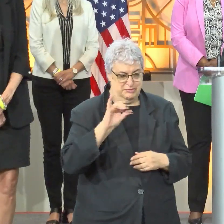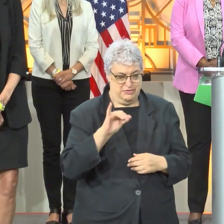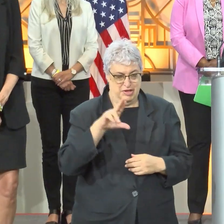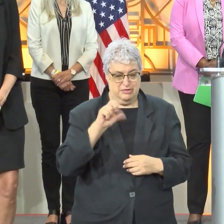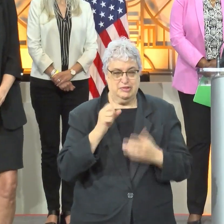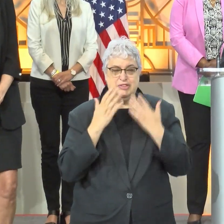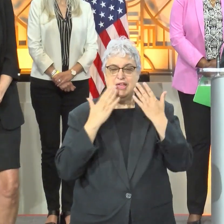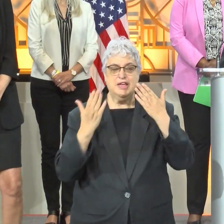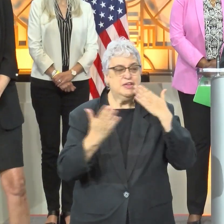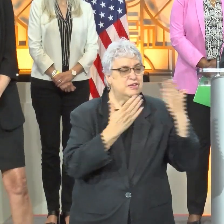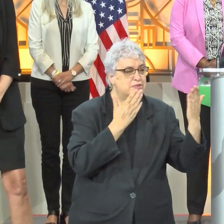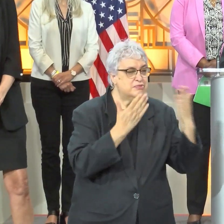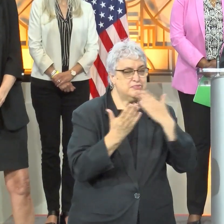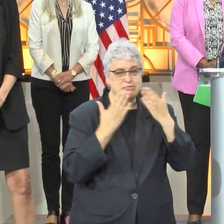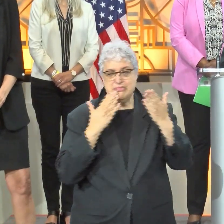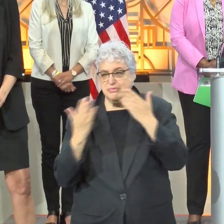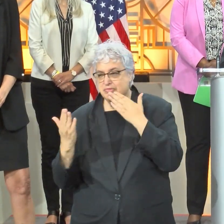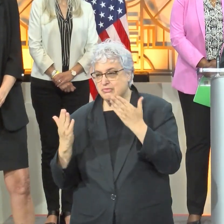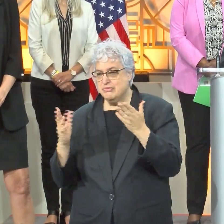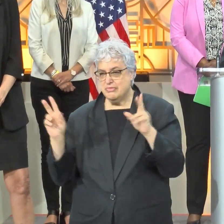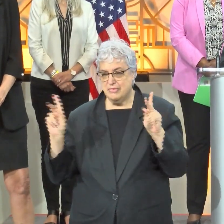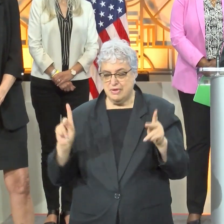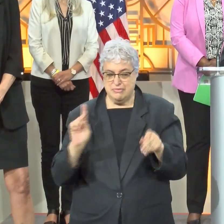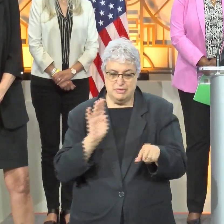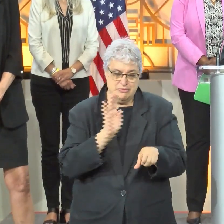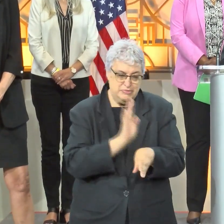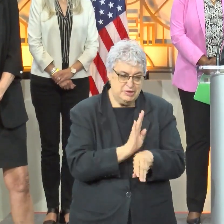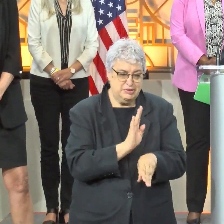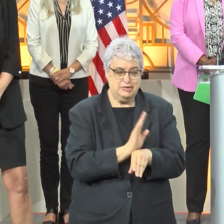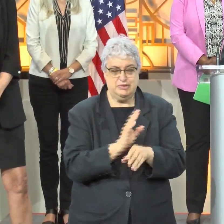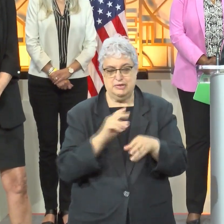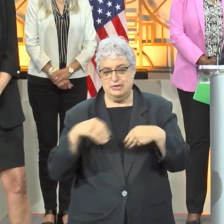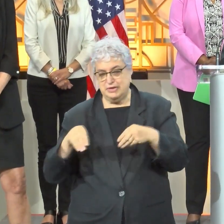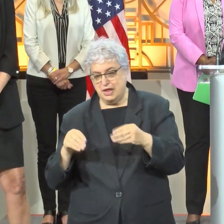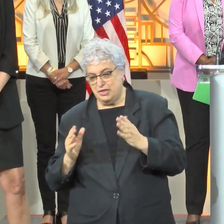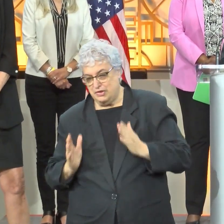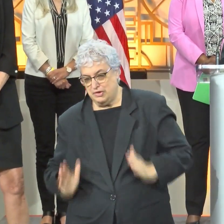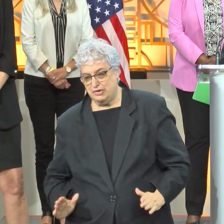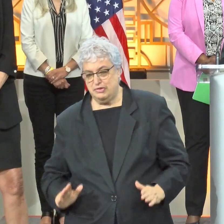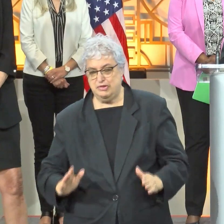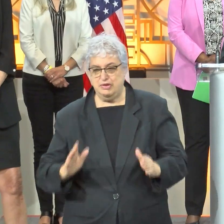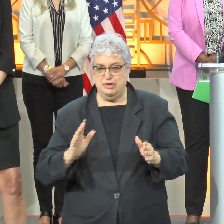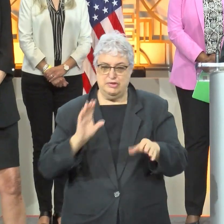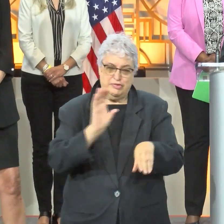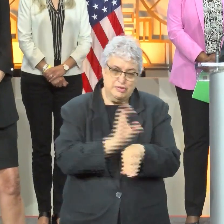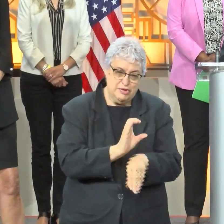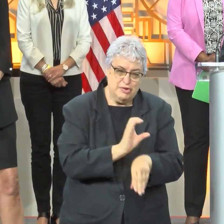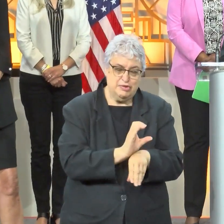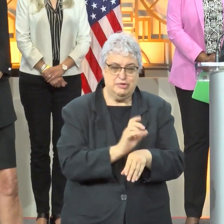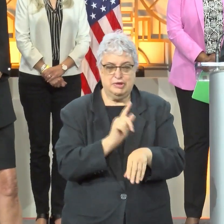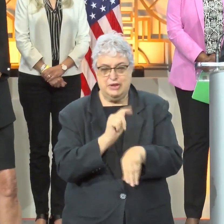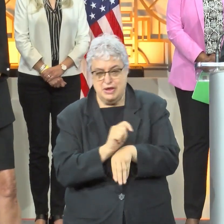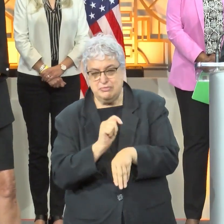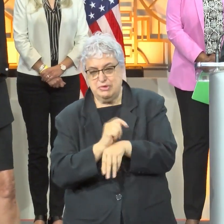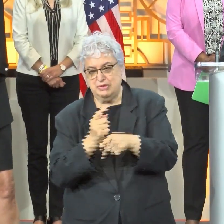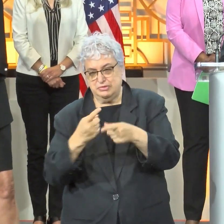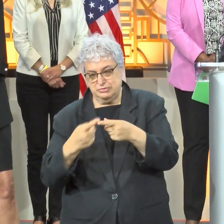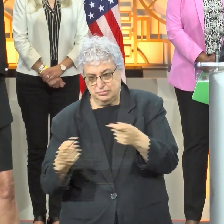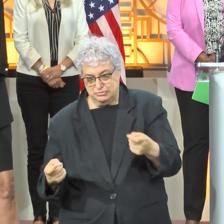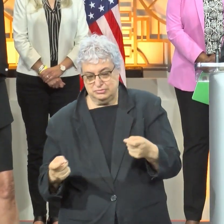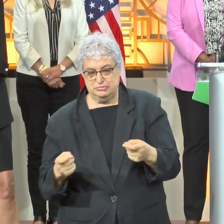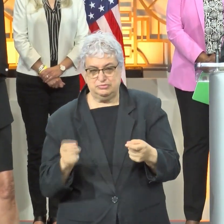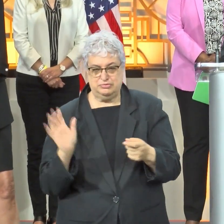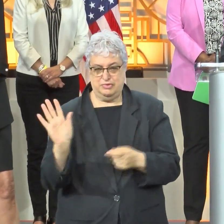to thank everyone from individuals to our businesses and retailers and faith-based organizations who are doing